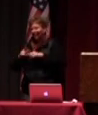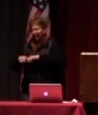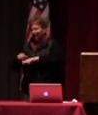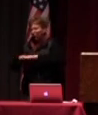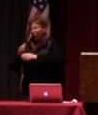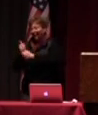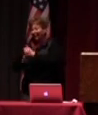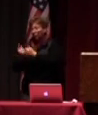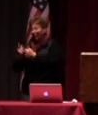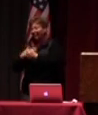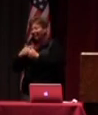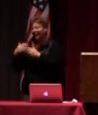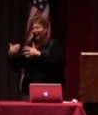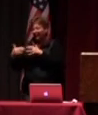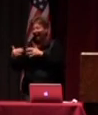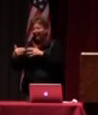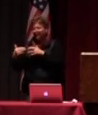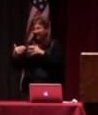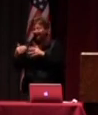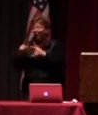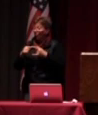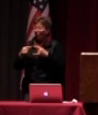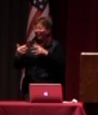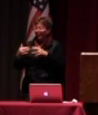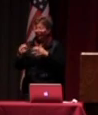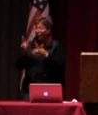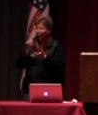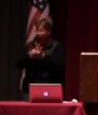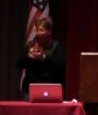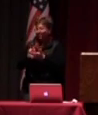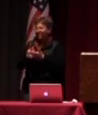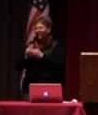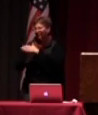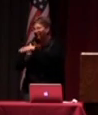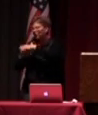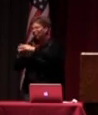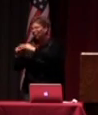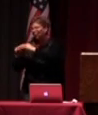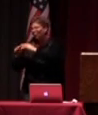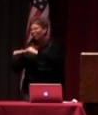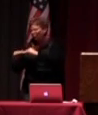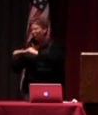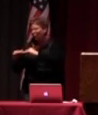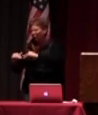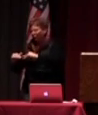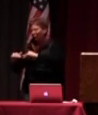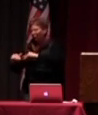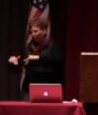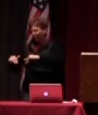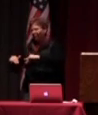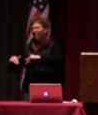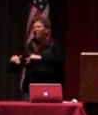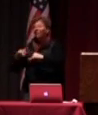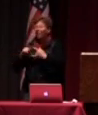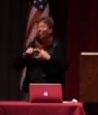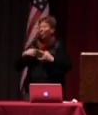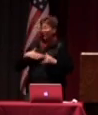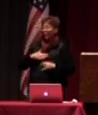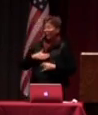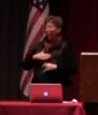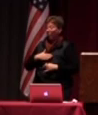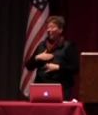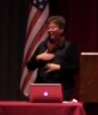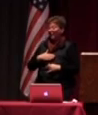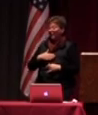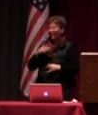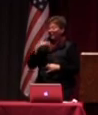my battles. When the battles were lost, the structure dissolved into sand. But by the point Napoleon made this admission, he was no